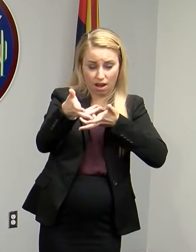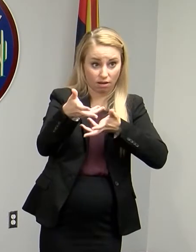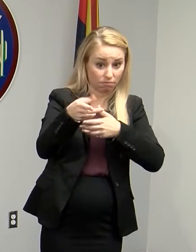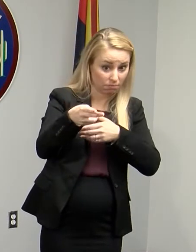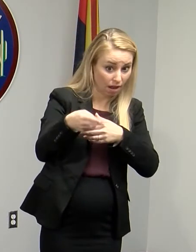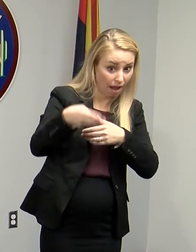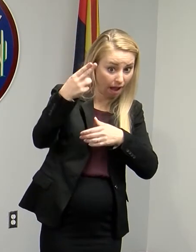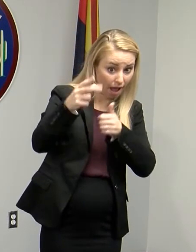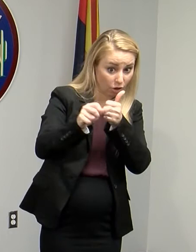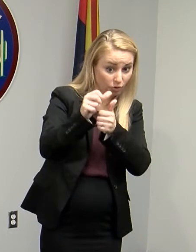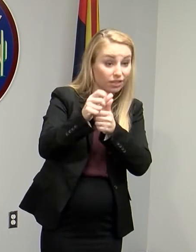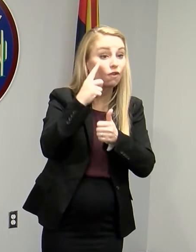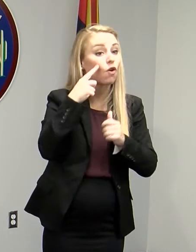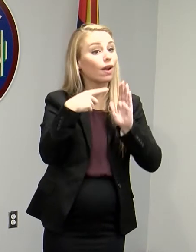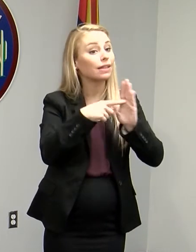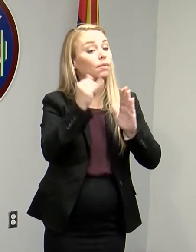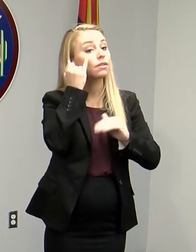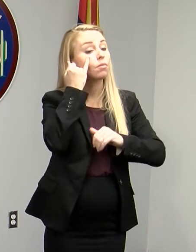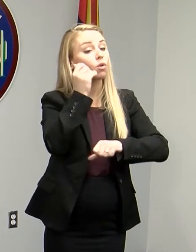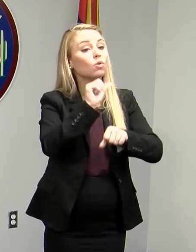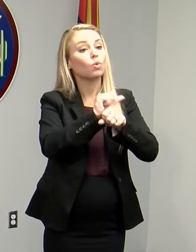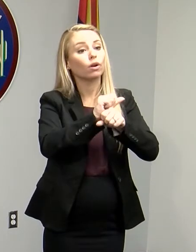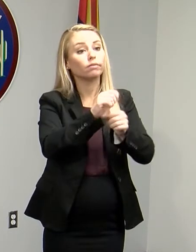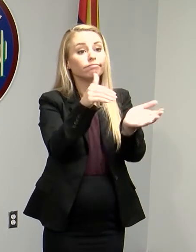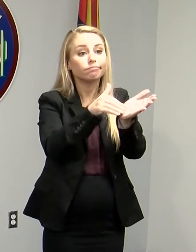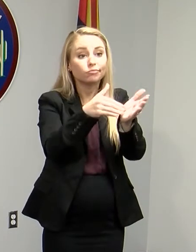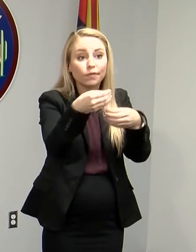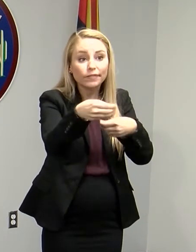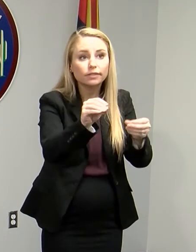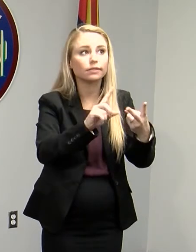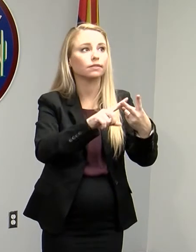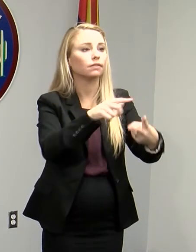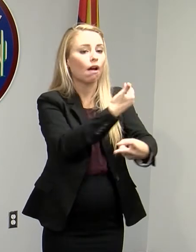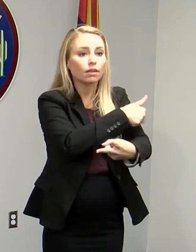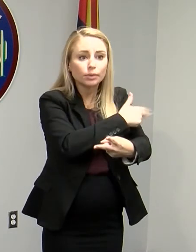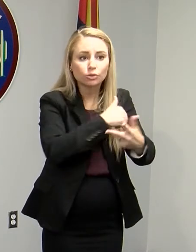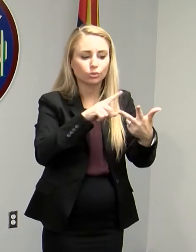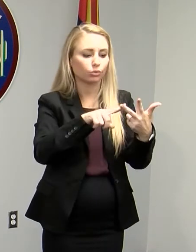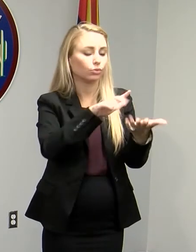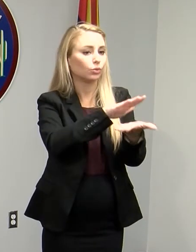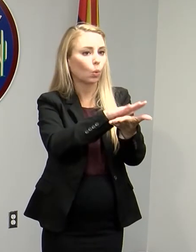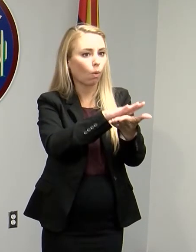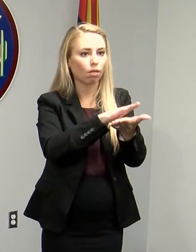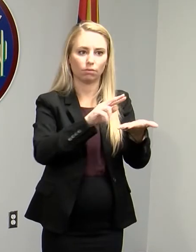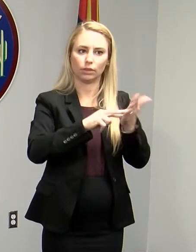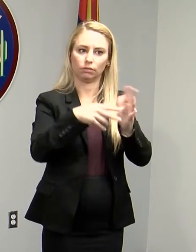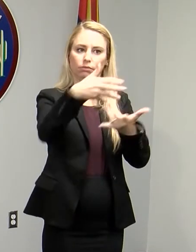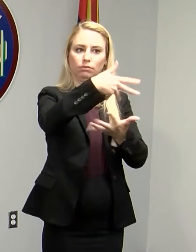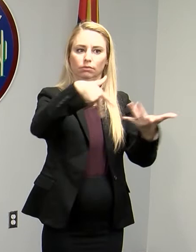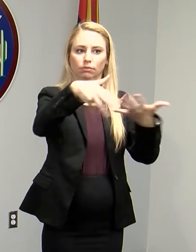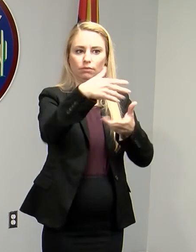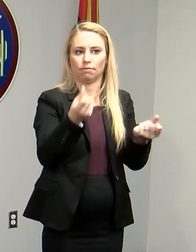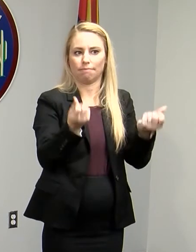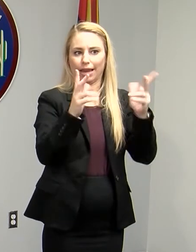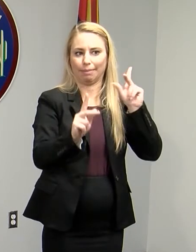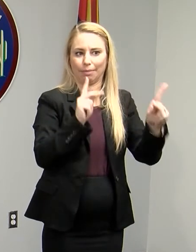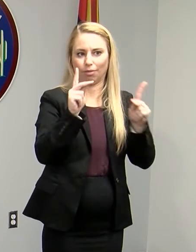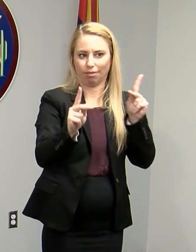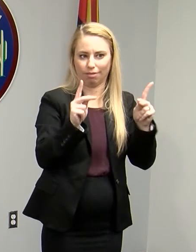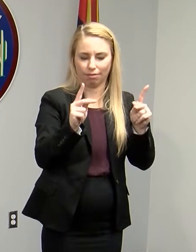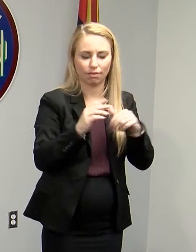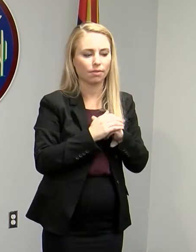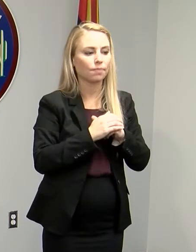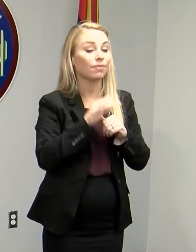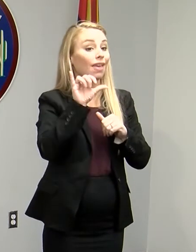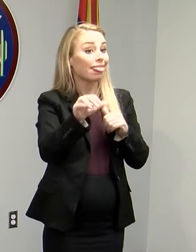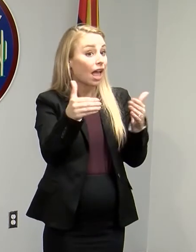someone who works in a healthcare or child or school setting. This process allows us to prioritize cases who